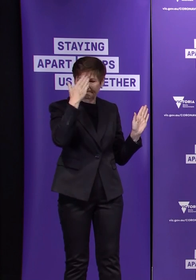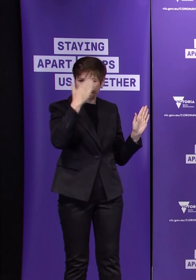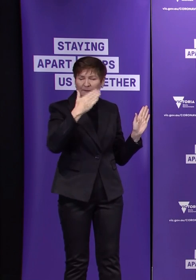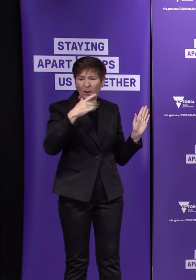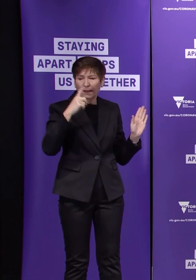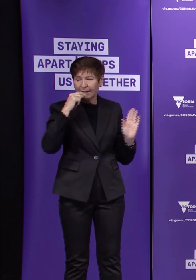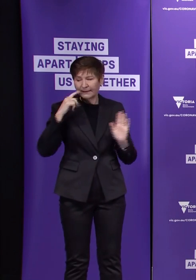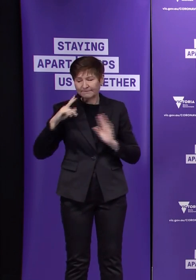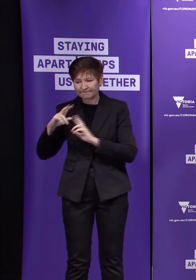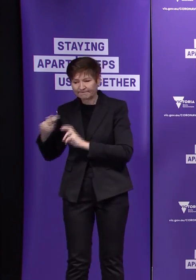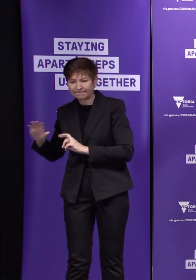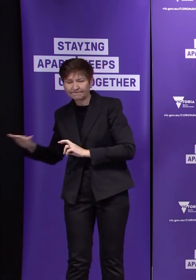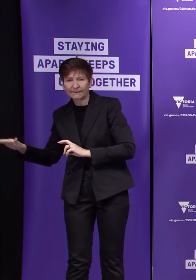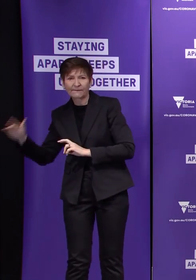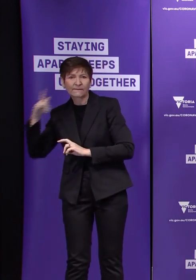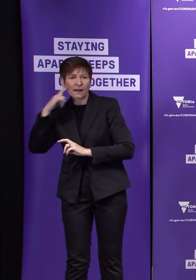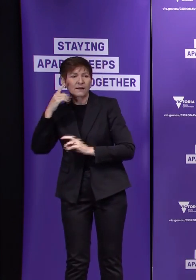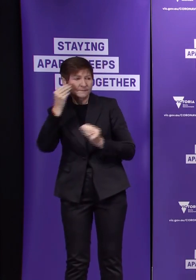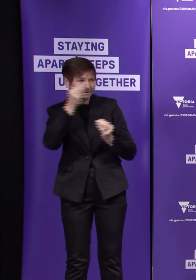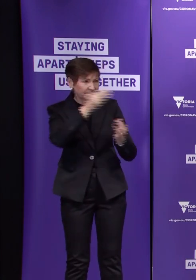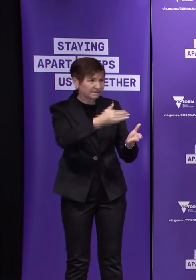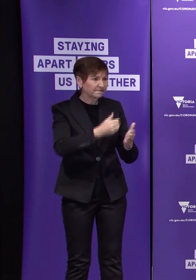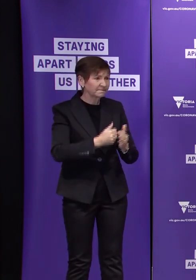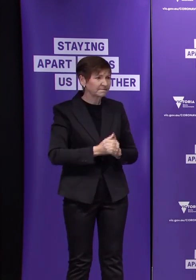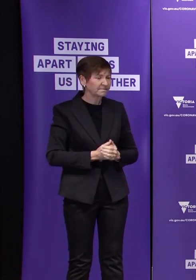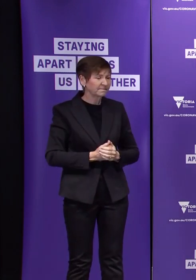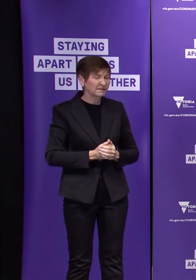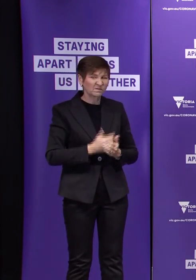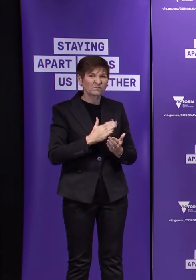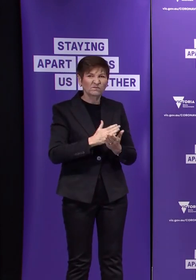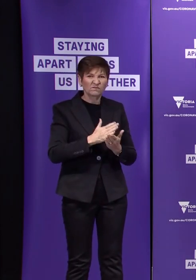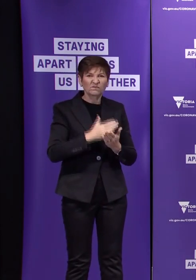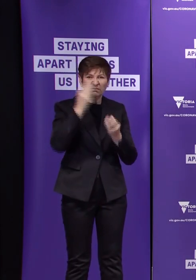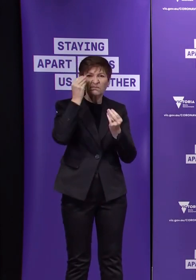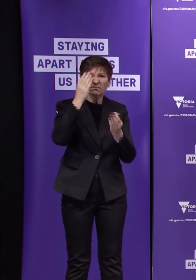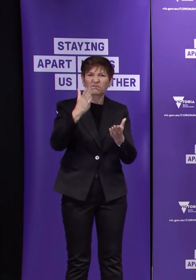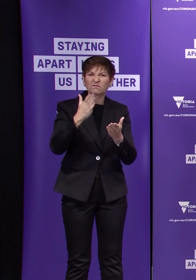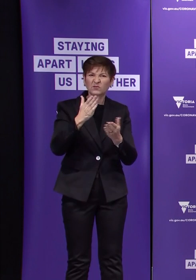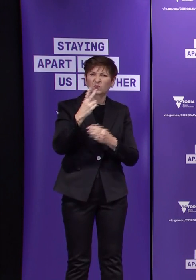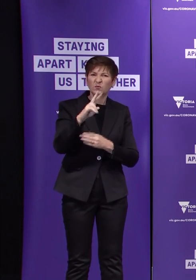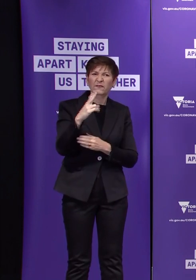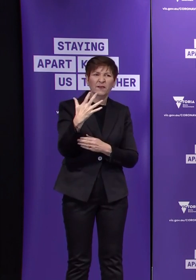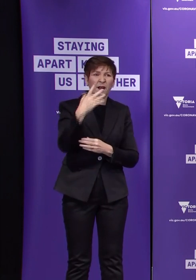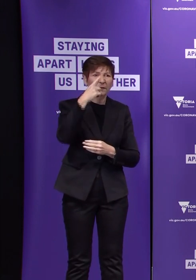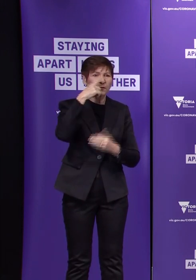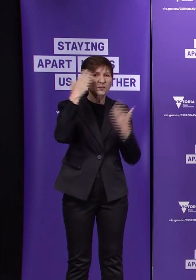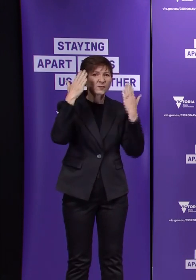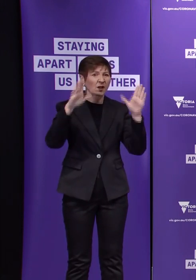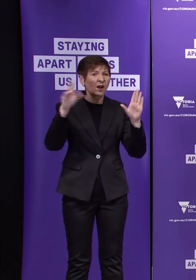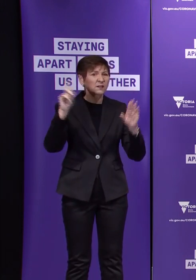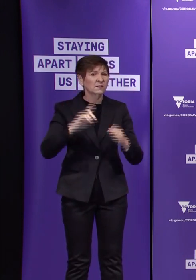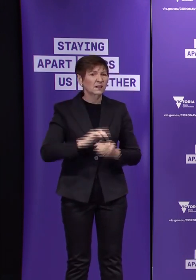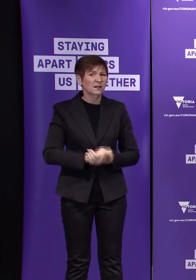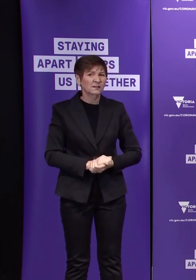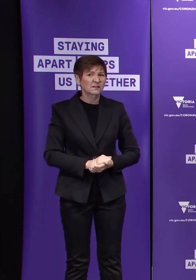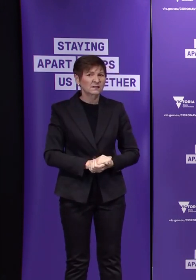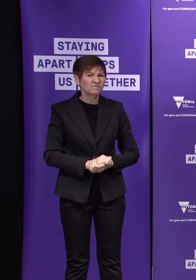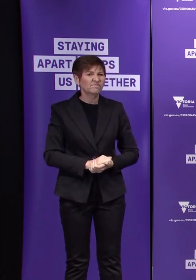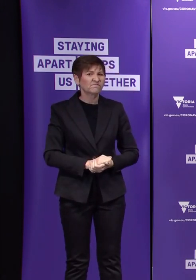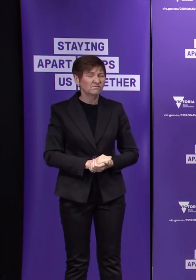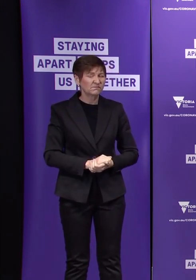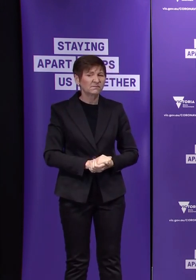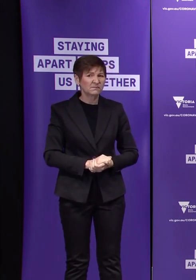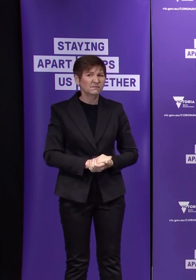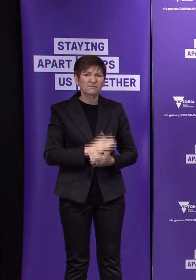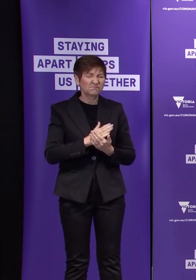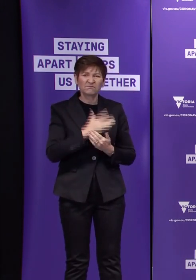those families, 25 families that will be planning a funeral, and our thoughts and prayers, our best wishes, our hearts go out to